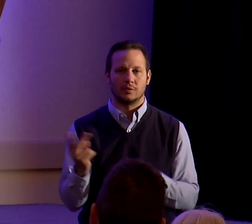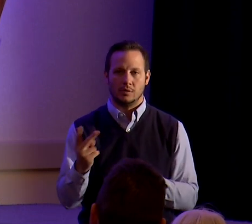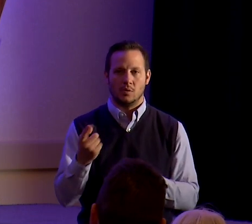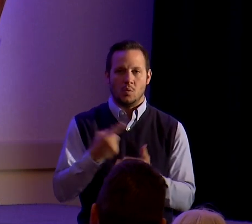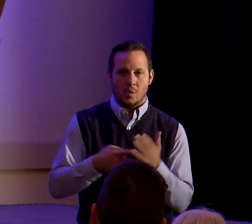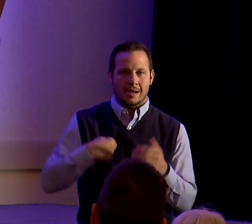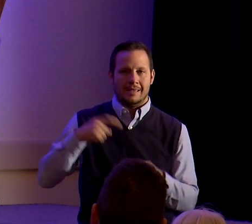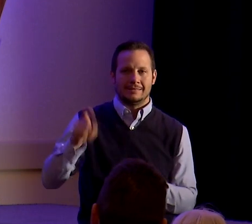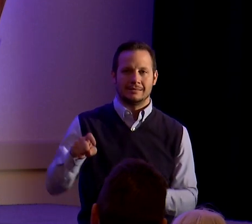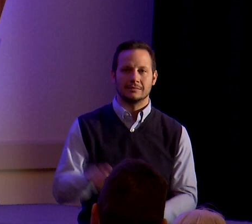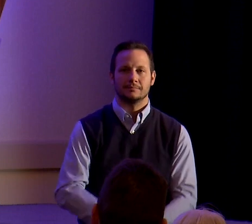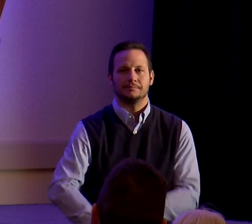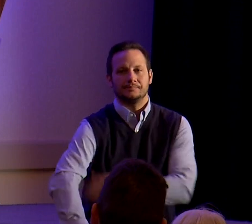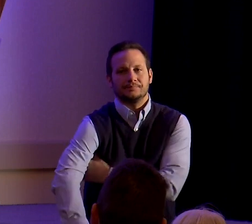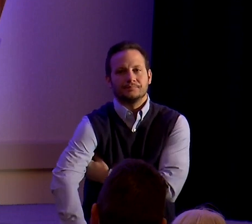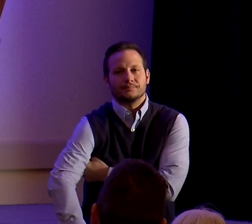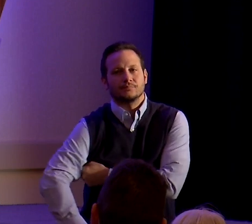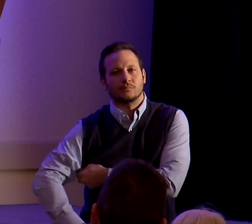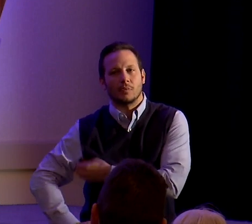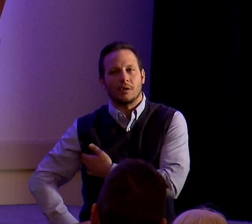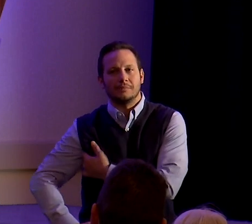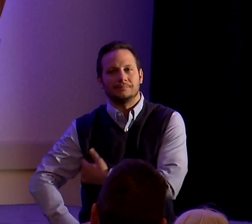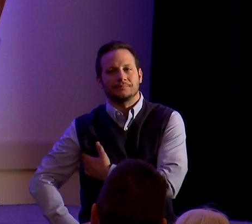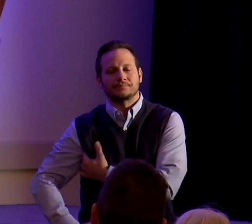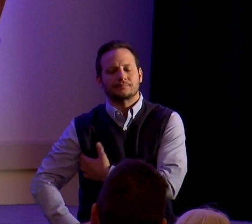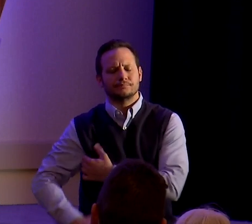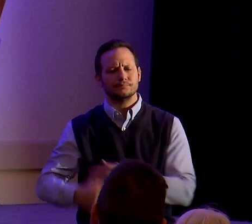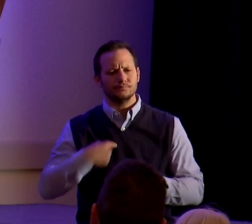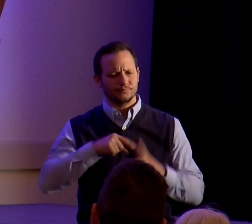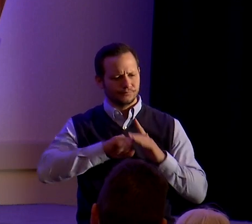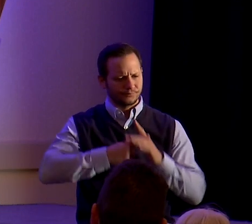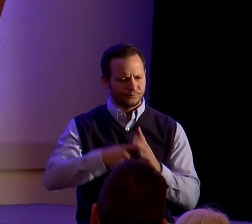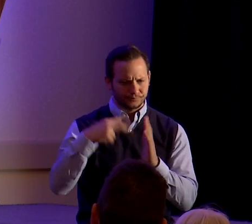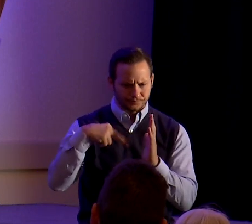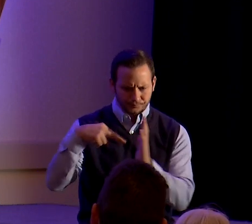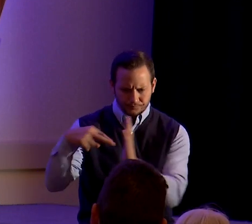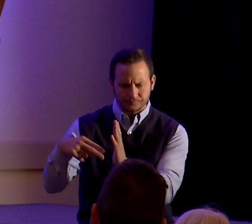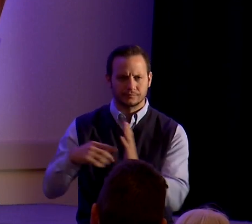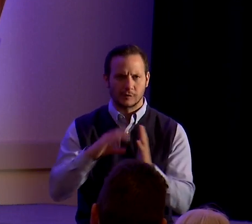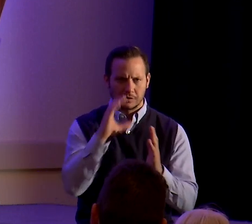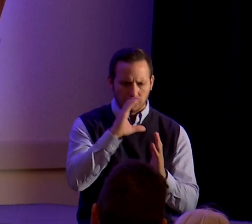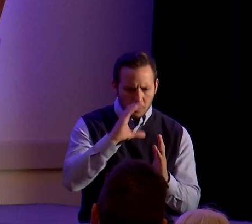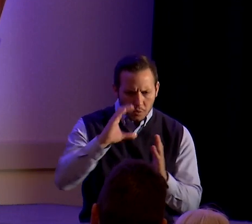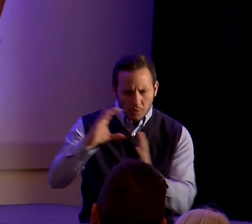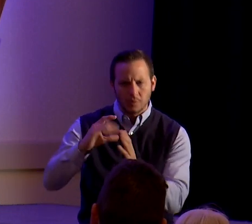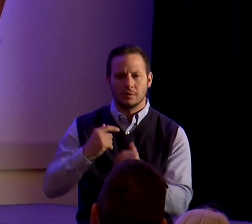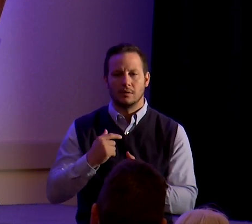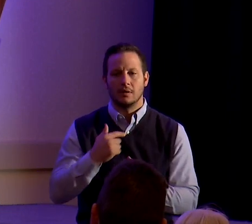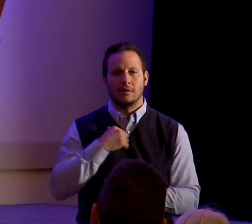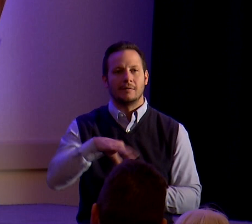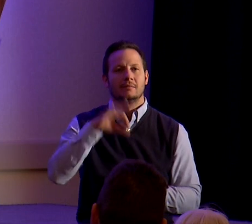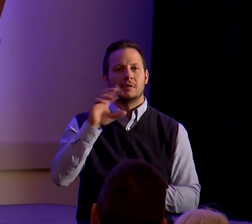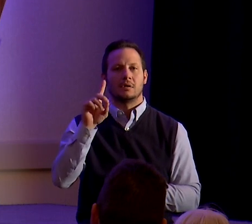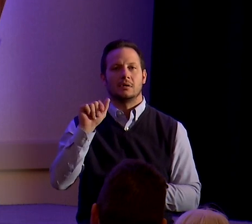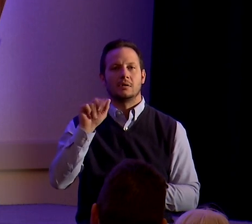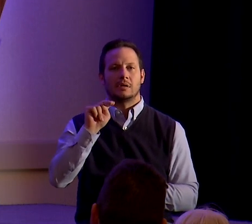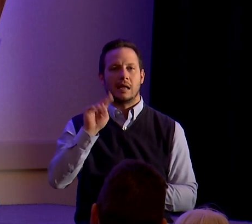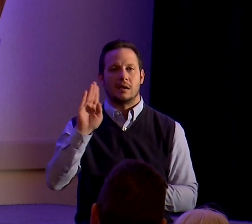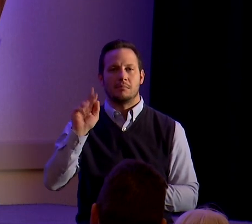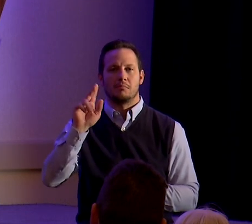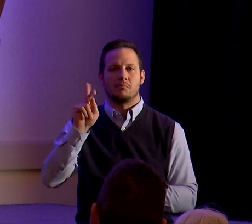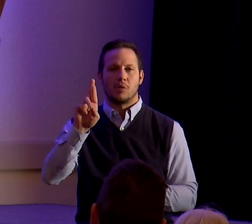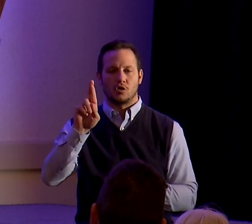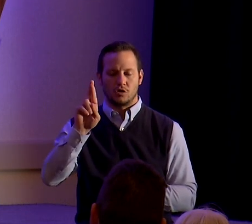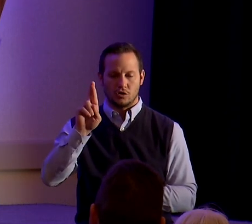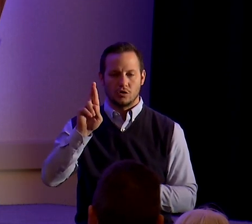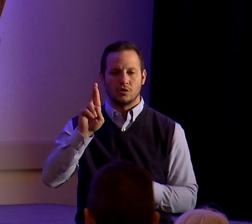at the time. But I started reading and I started exploring, and I stumbled onto Dan Barker's book, Godless,